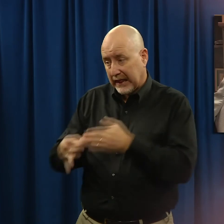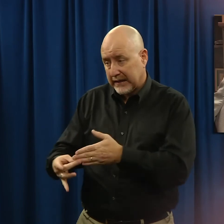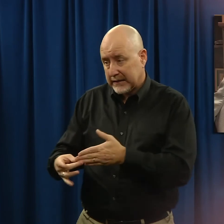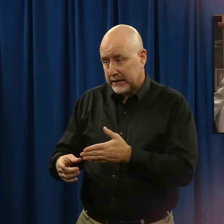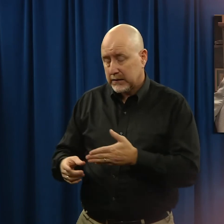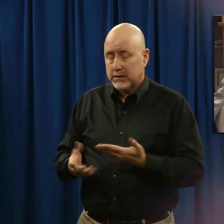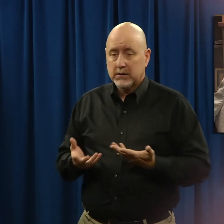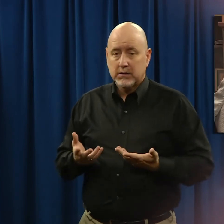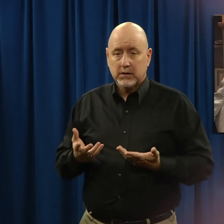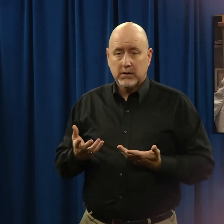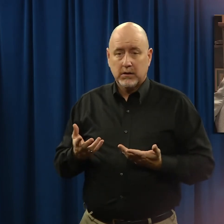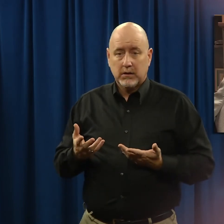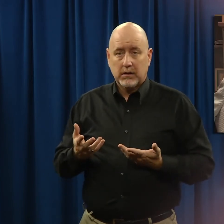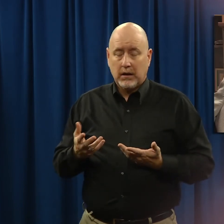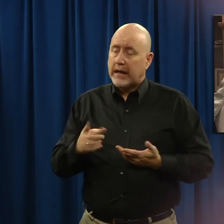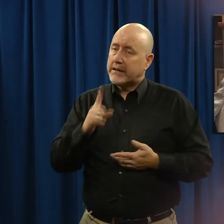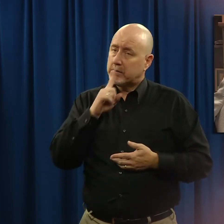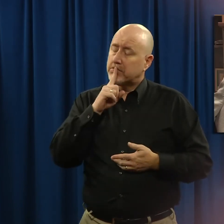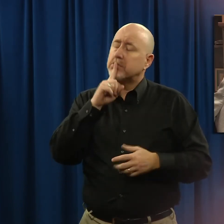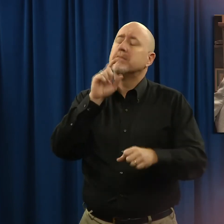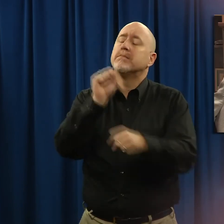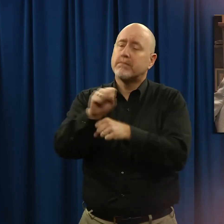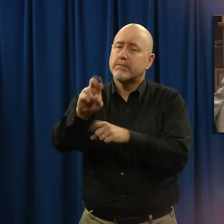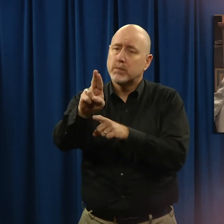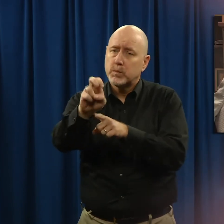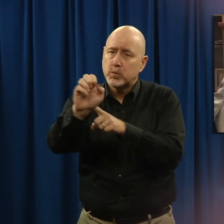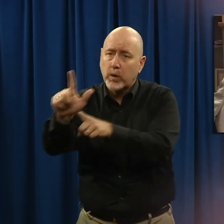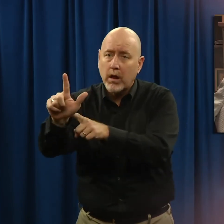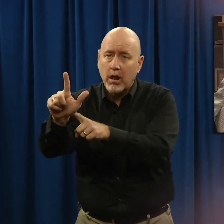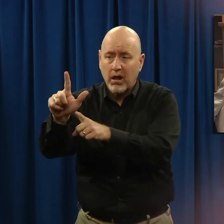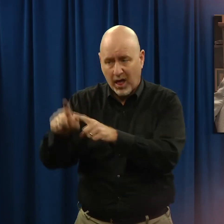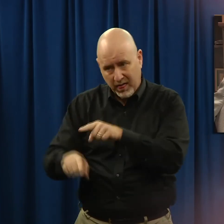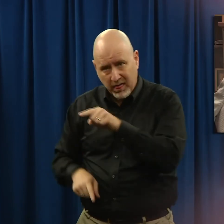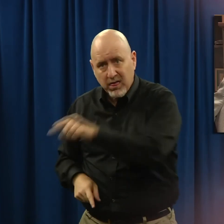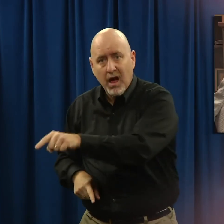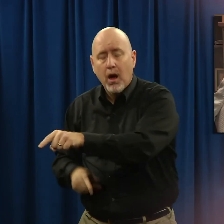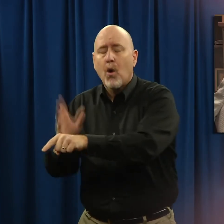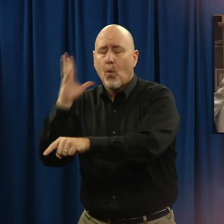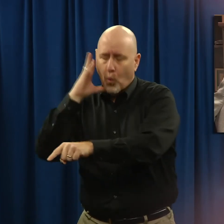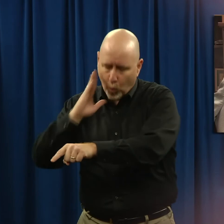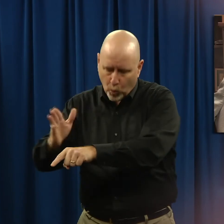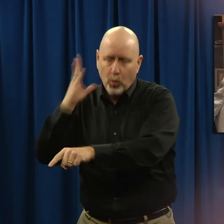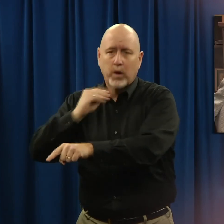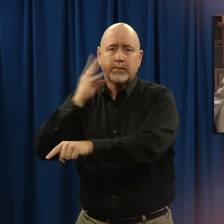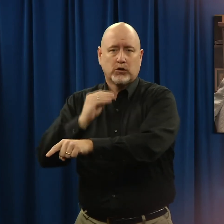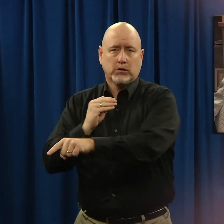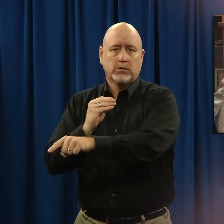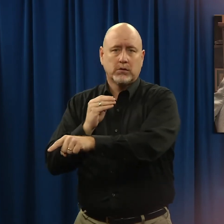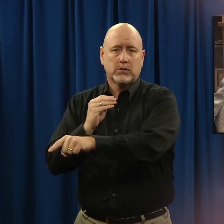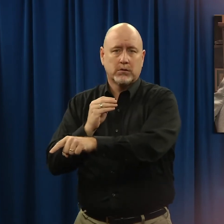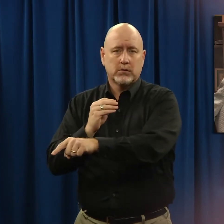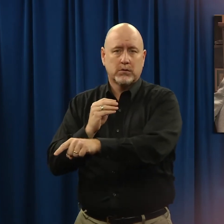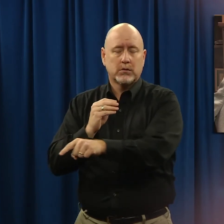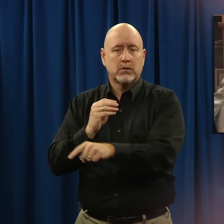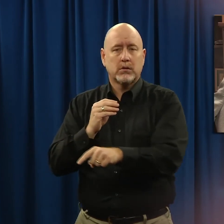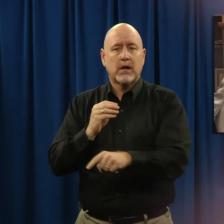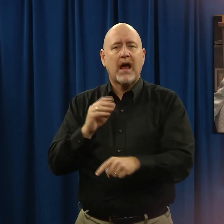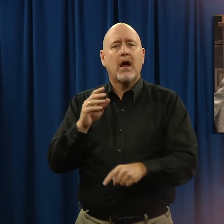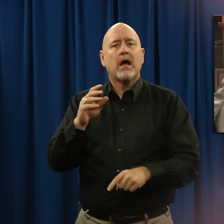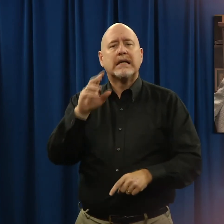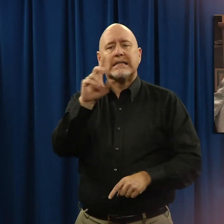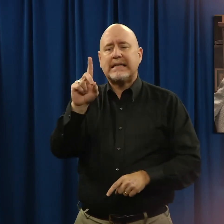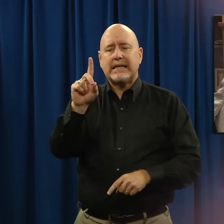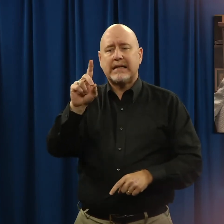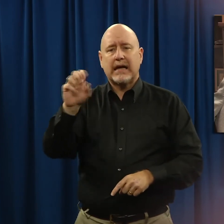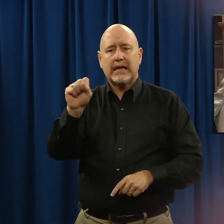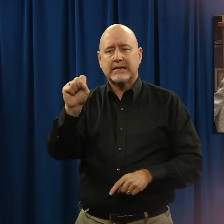And it is real. They are going to experience this, because one of the 9